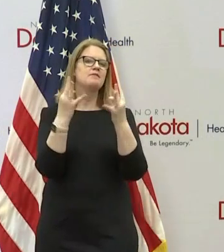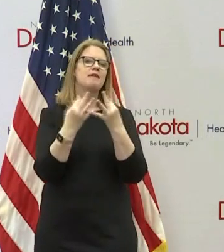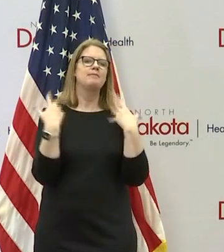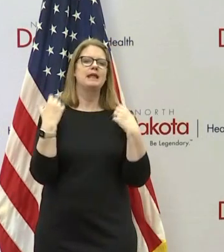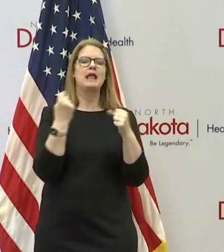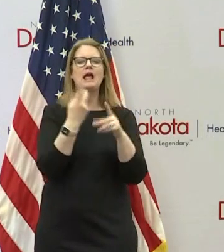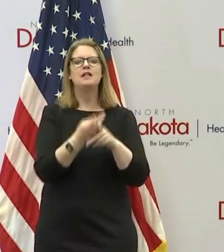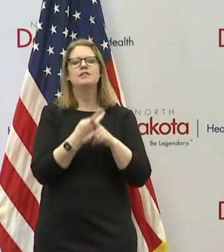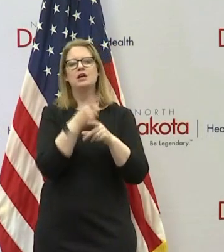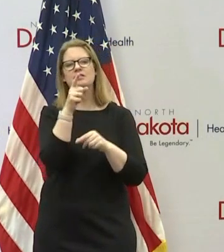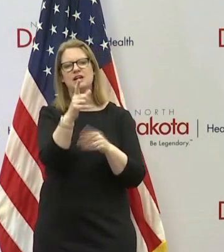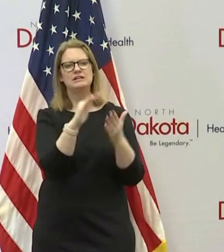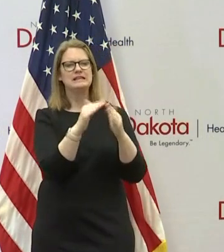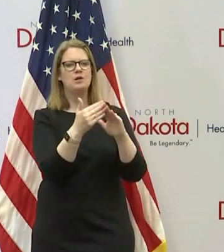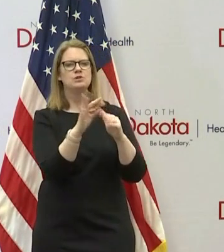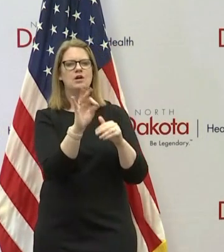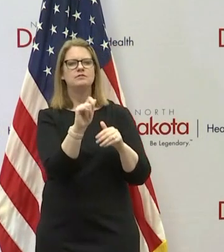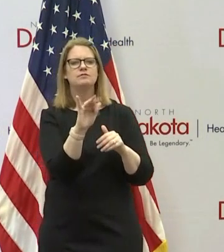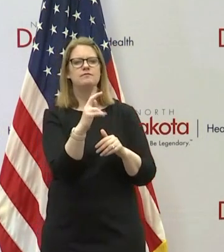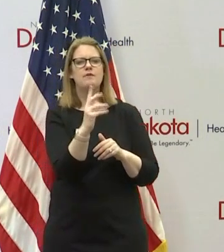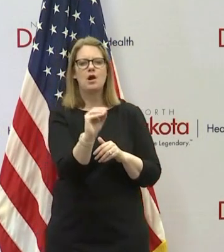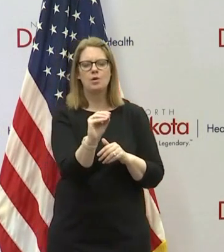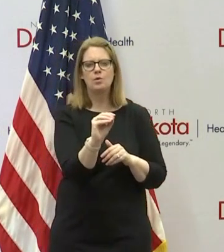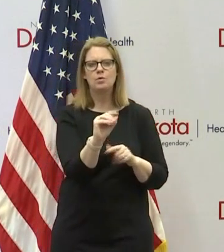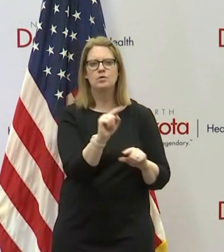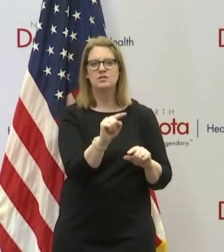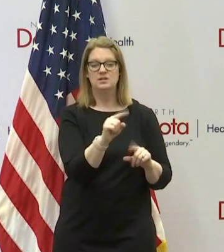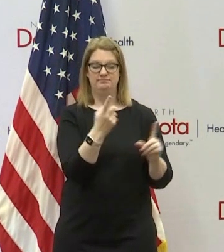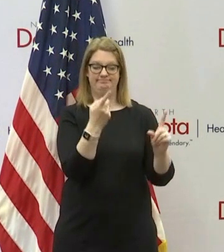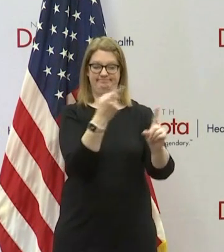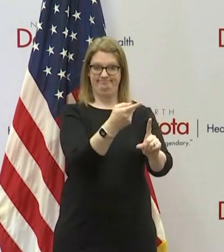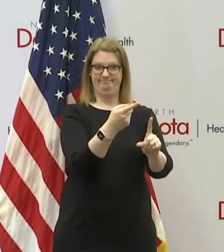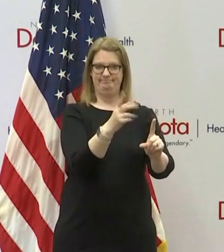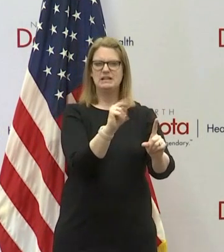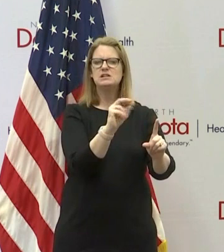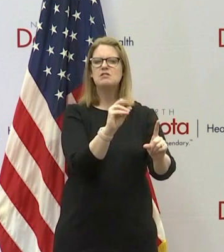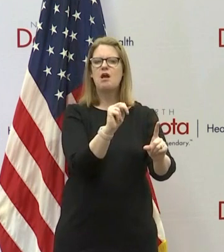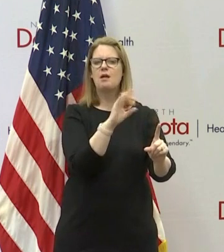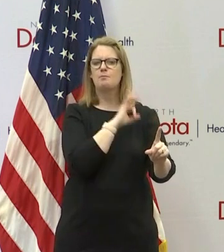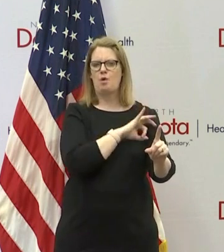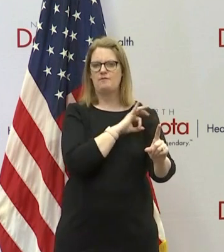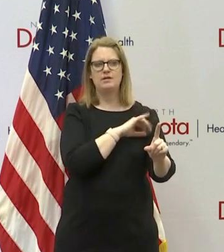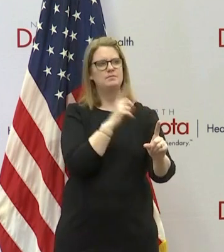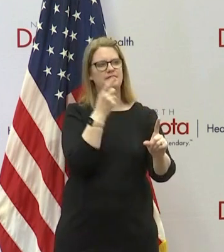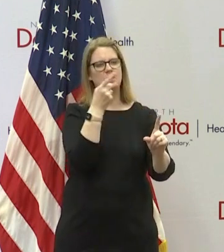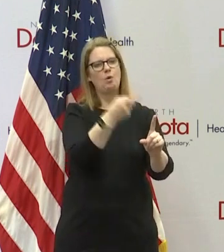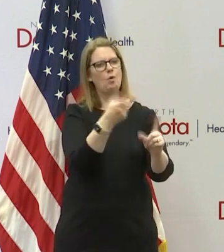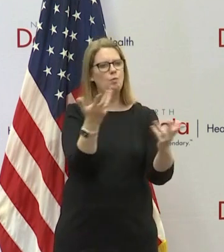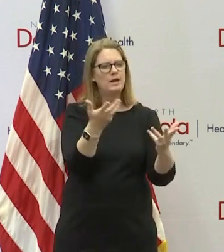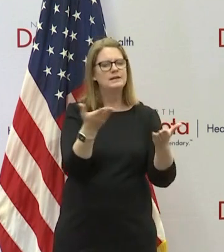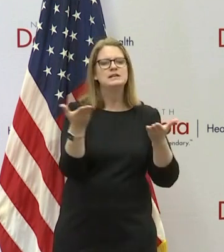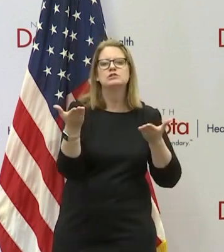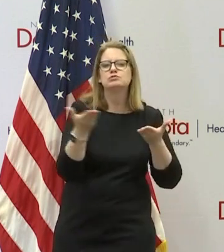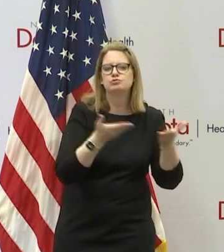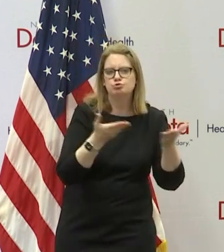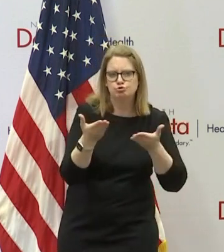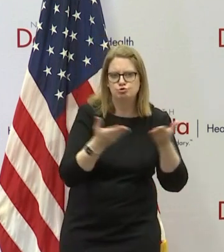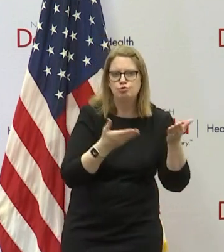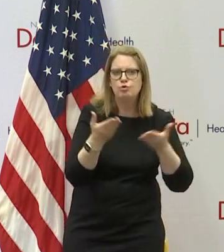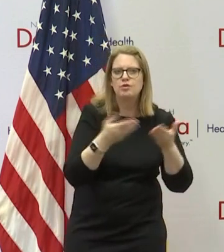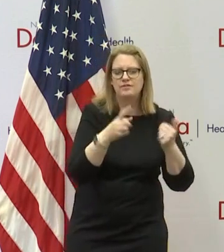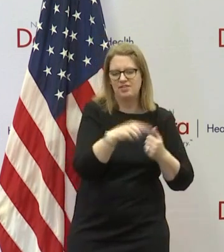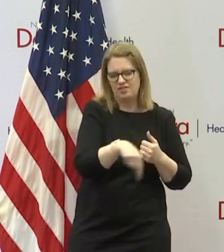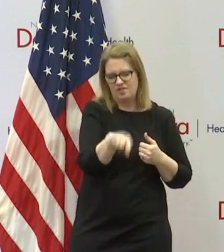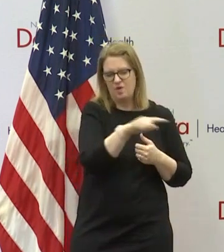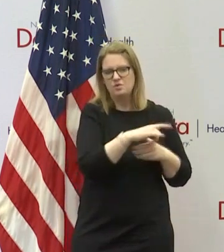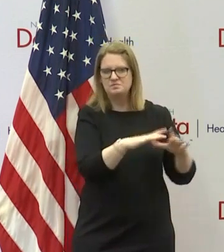organization in downtown Fargo, which again, their mission as a nonprofit health organization is to serve those